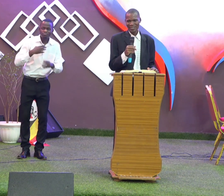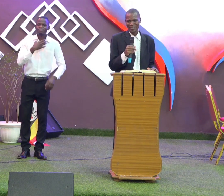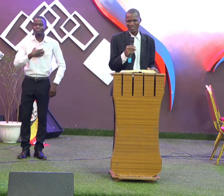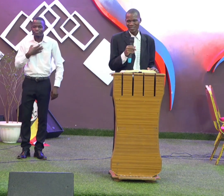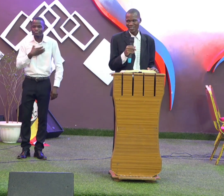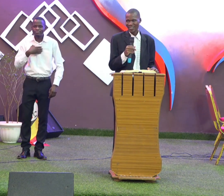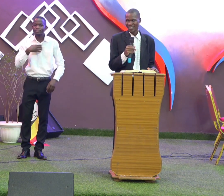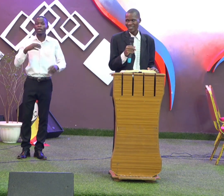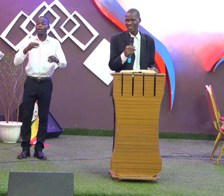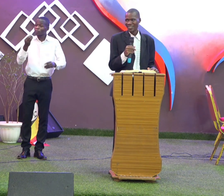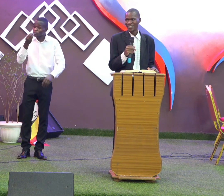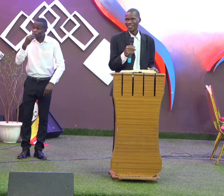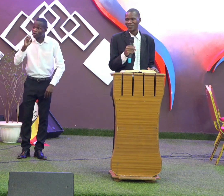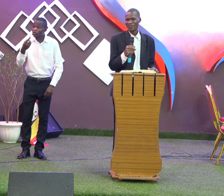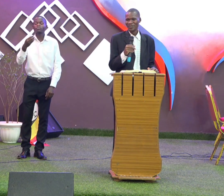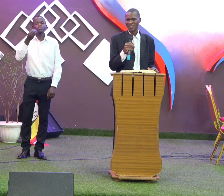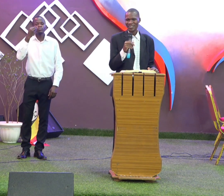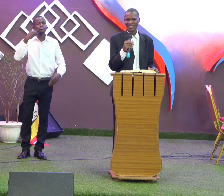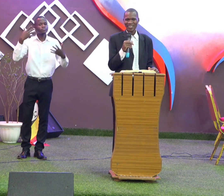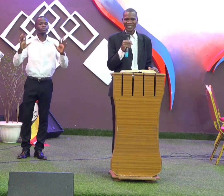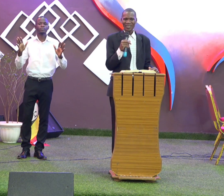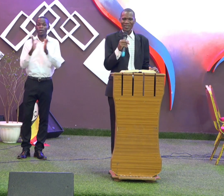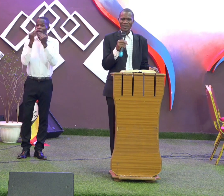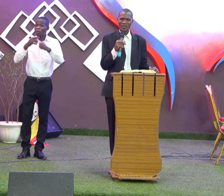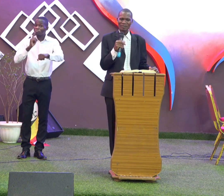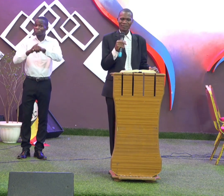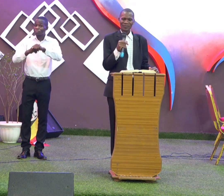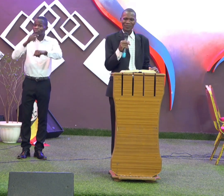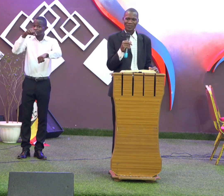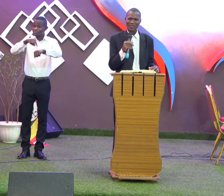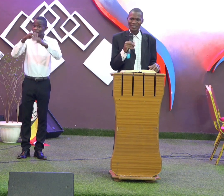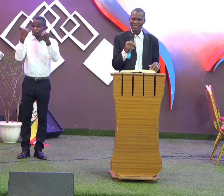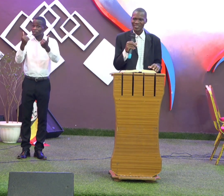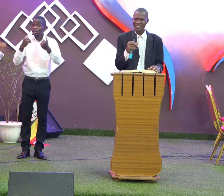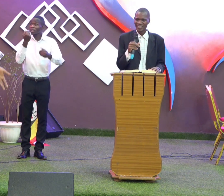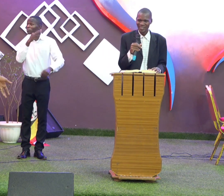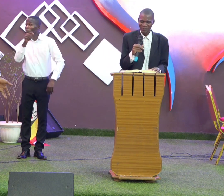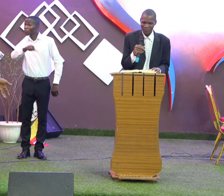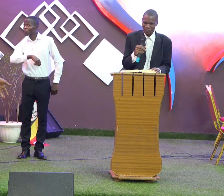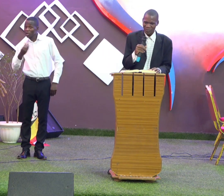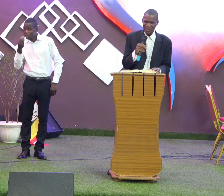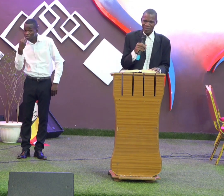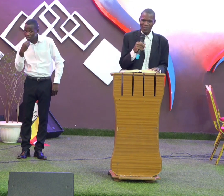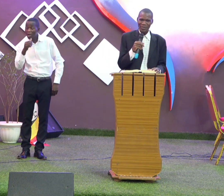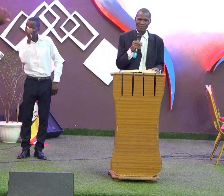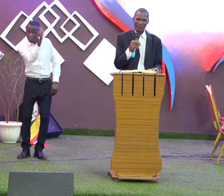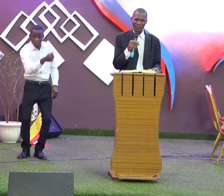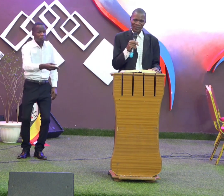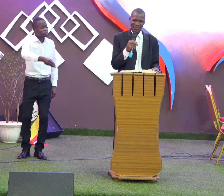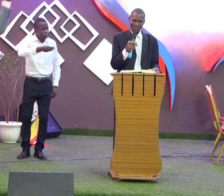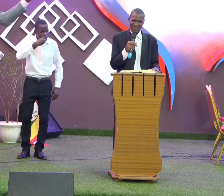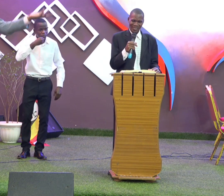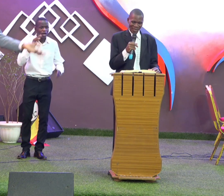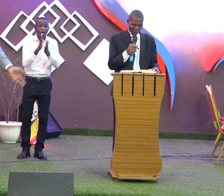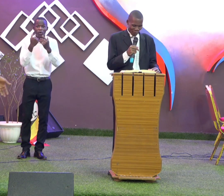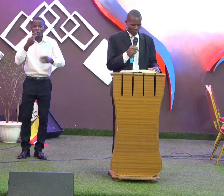I was going to eat. Emmere mmala jirya kati ab'omulembe guno emmere agikulyako kasita weziza ogenda okugira kuti nga